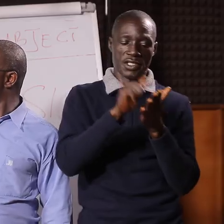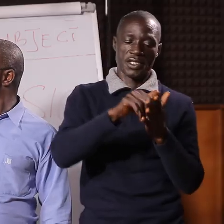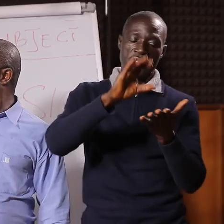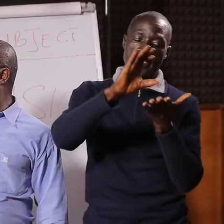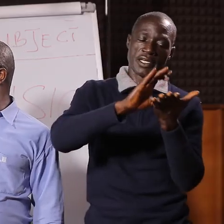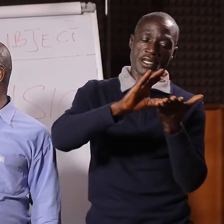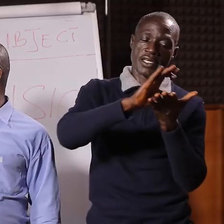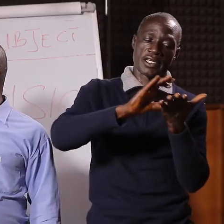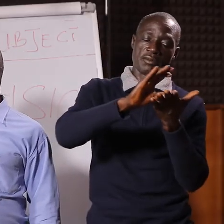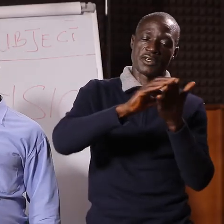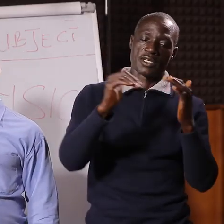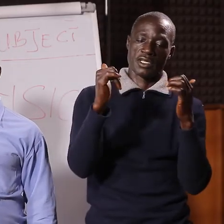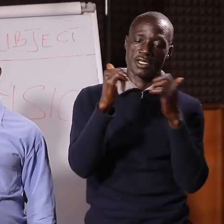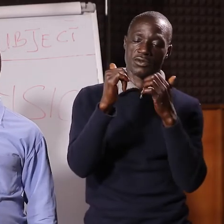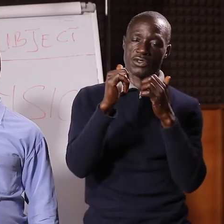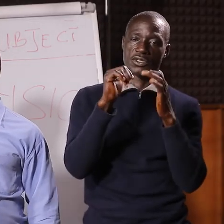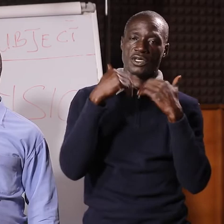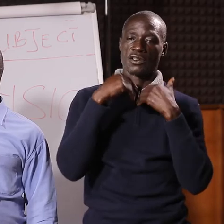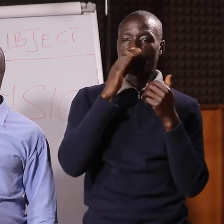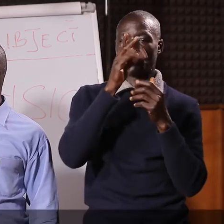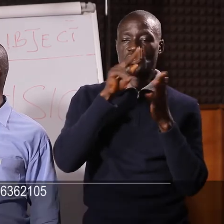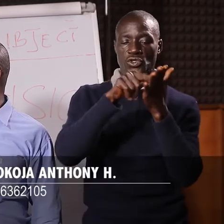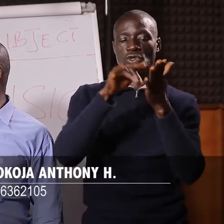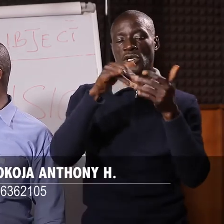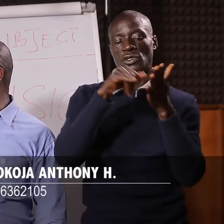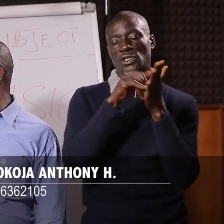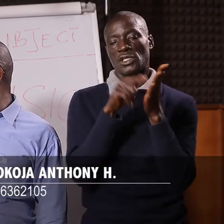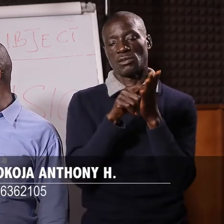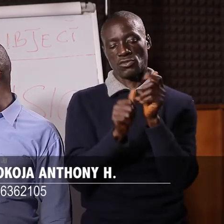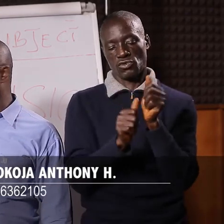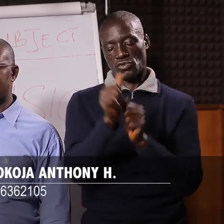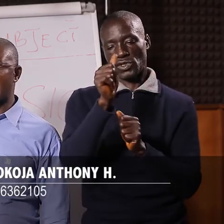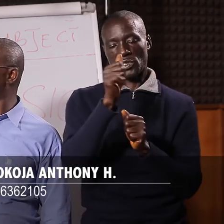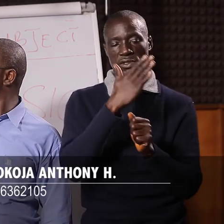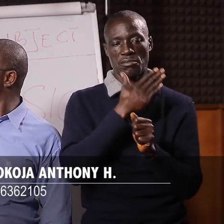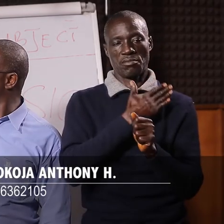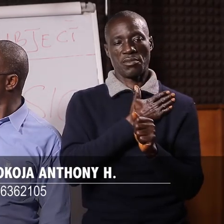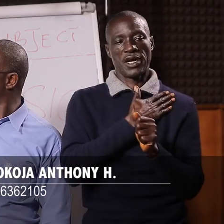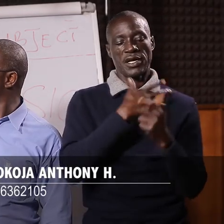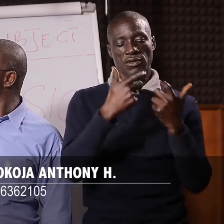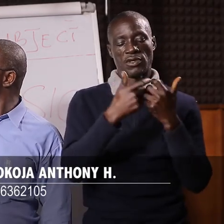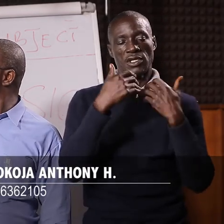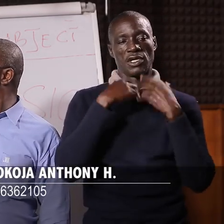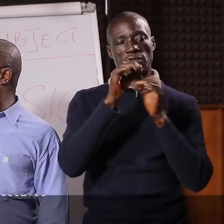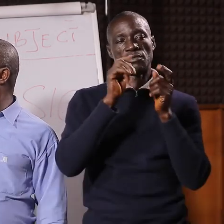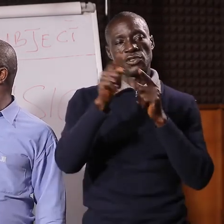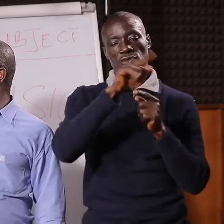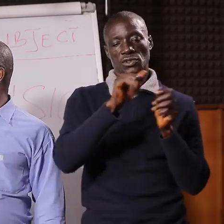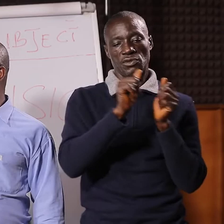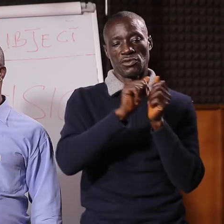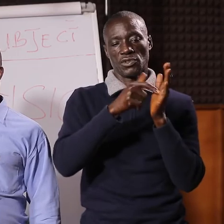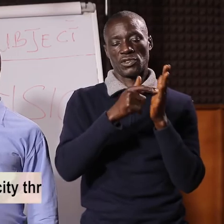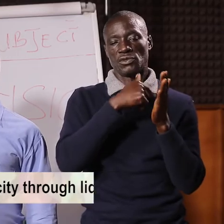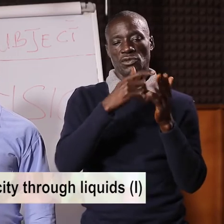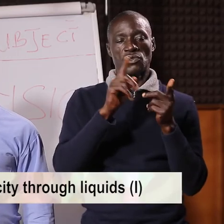chemical equation has been shown on how this happened, which my colleague has explained to you. With this,